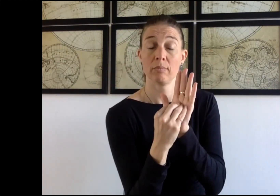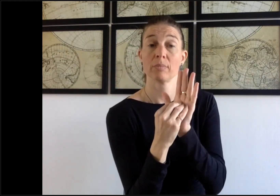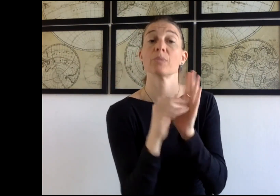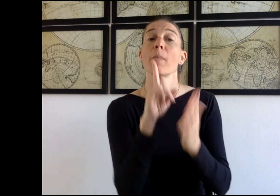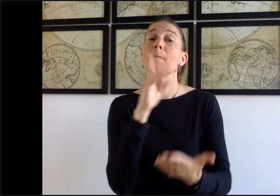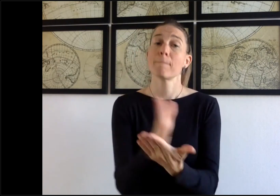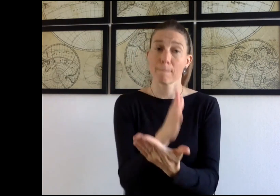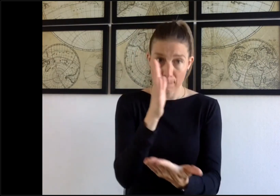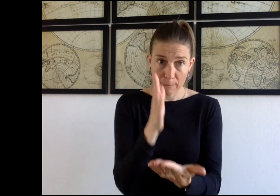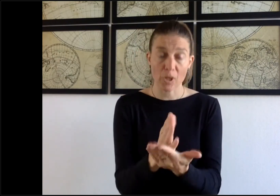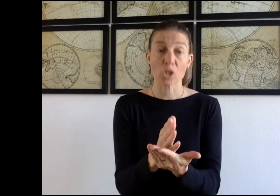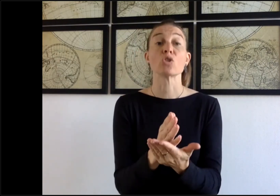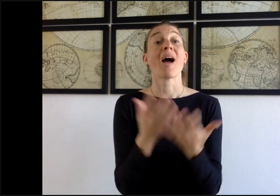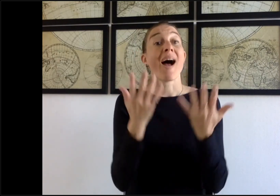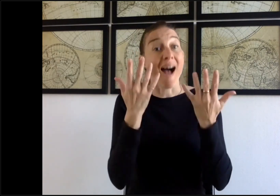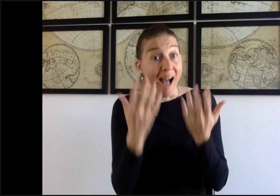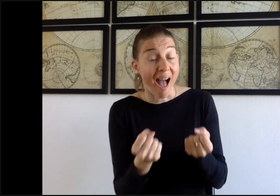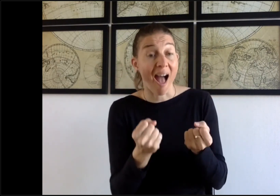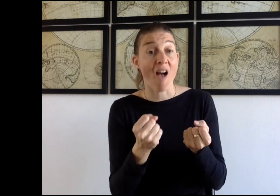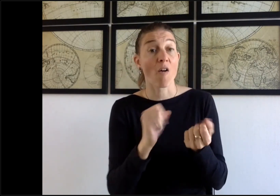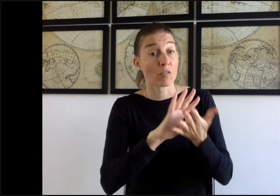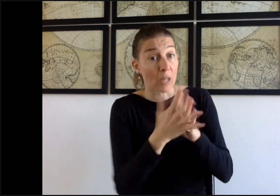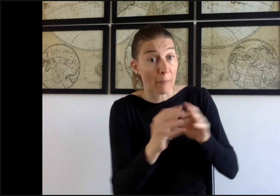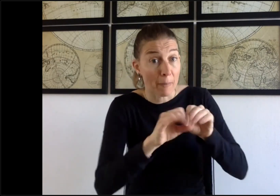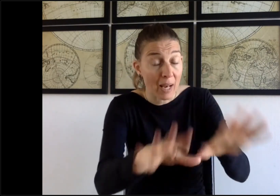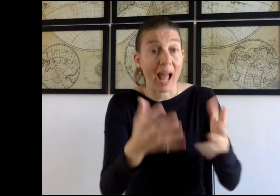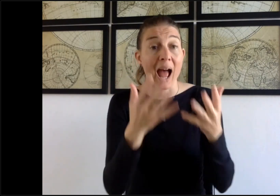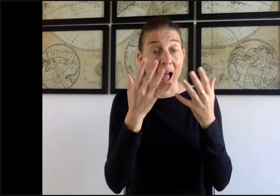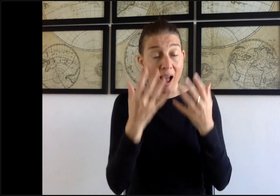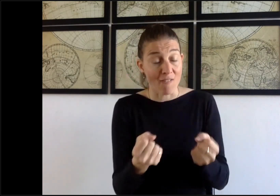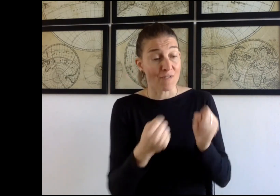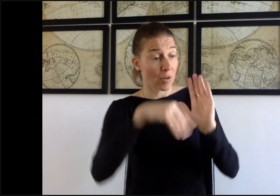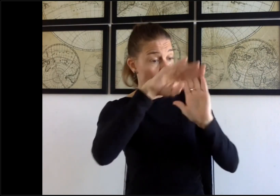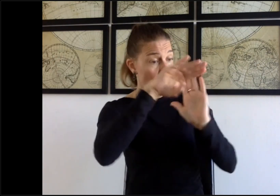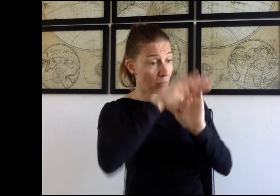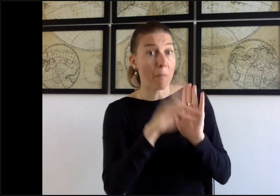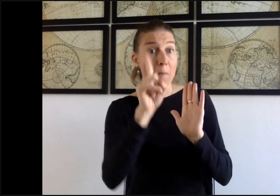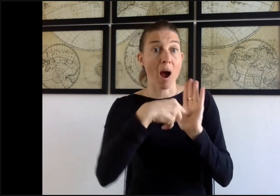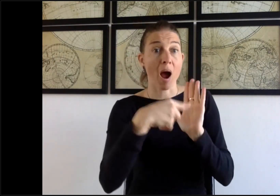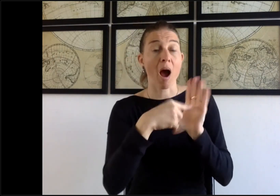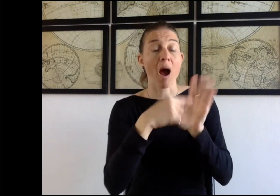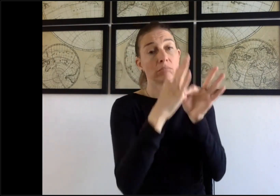issues that are being monitored in the semester. I don't know if you